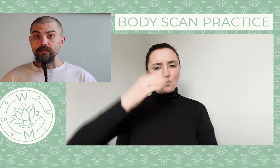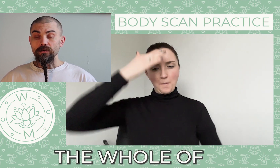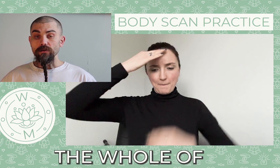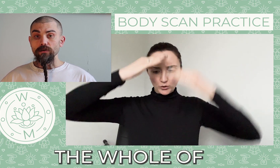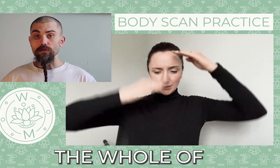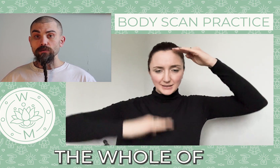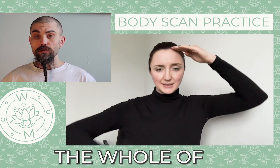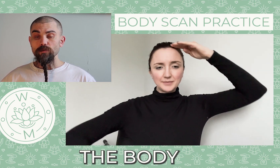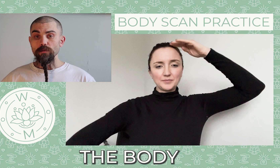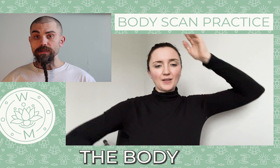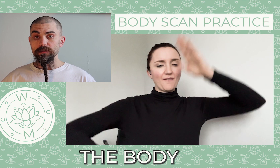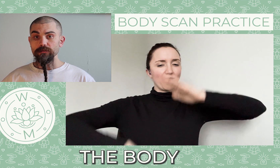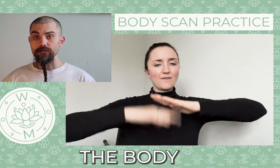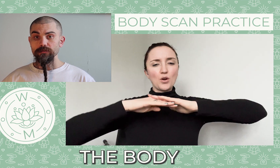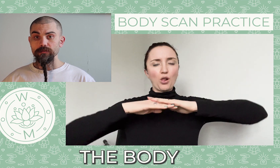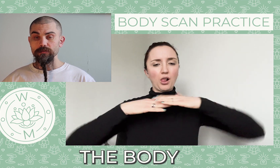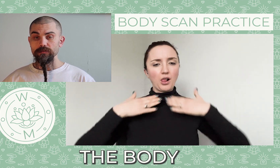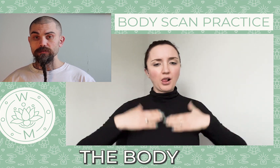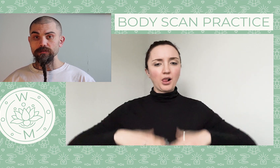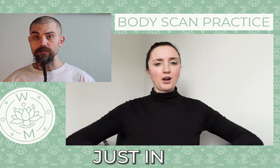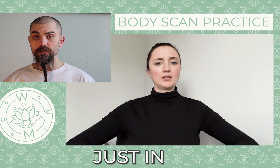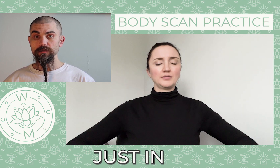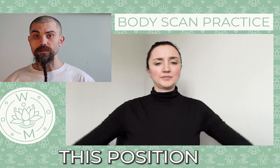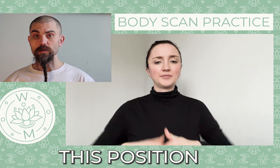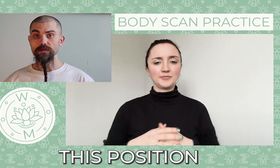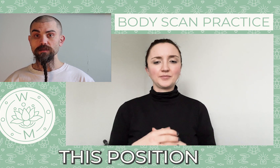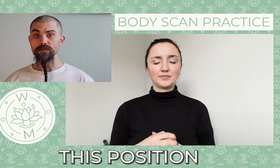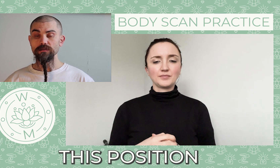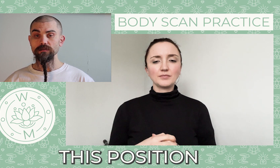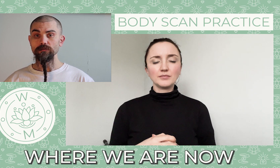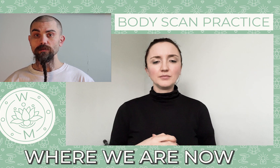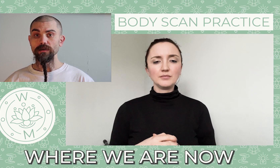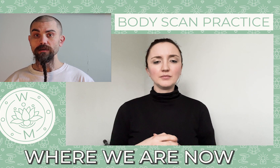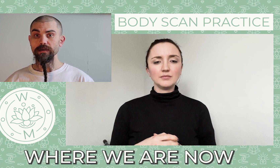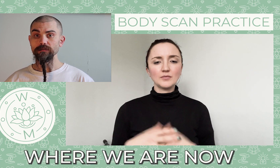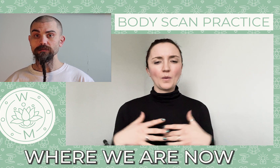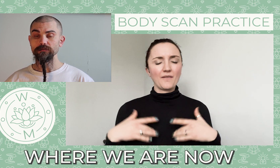The whole of the body, just in this position where we are now.